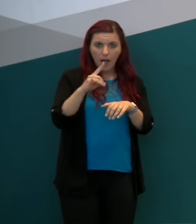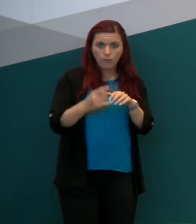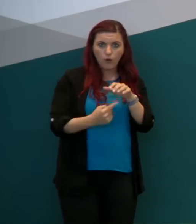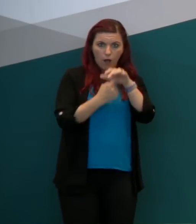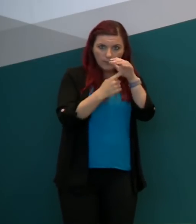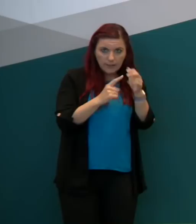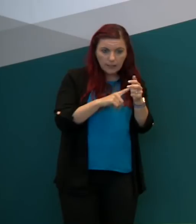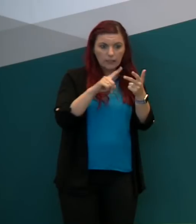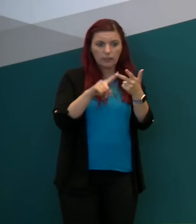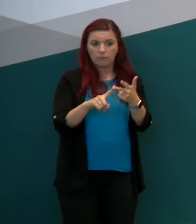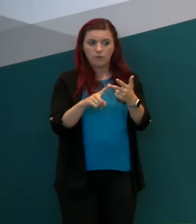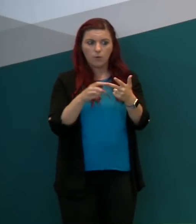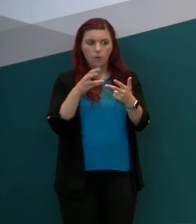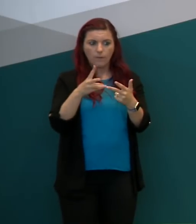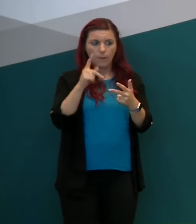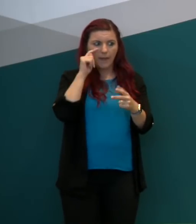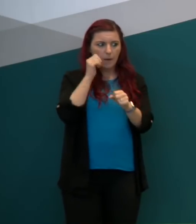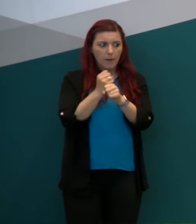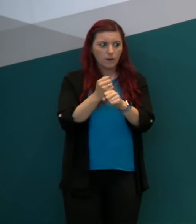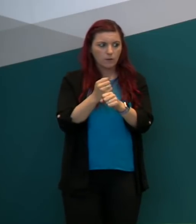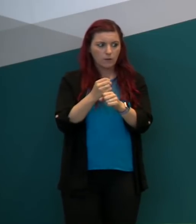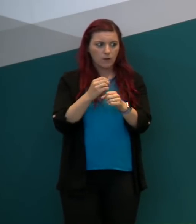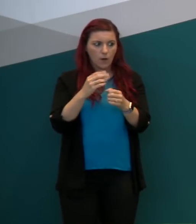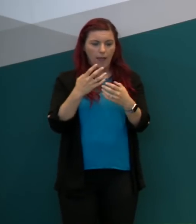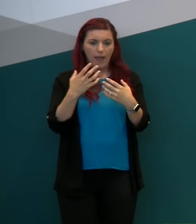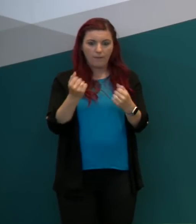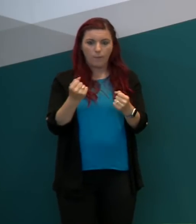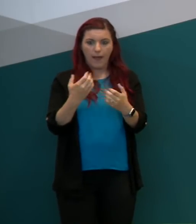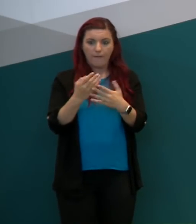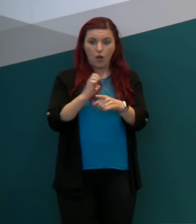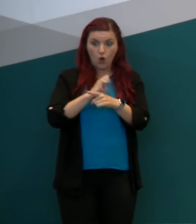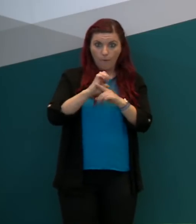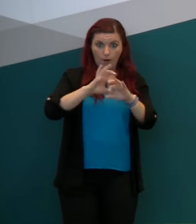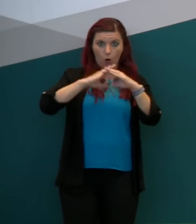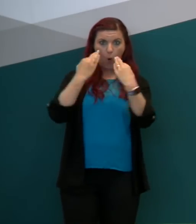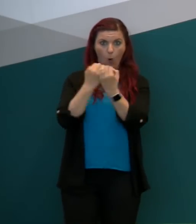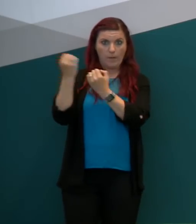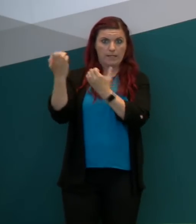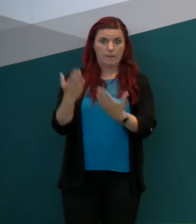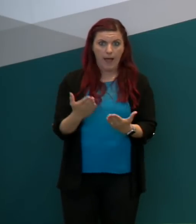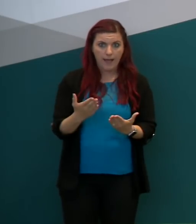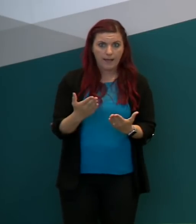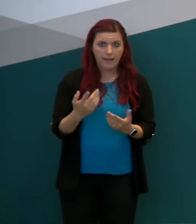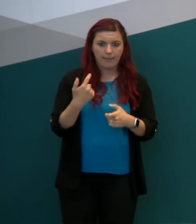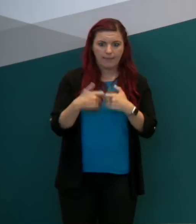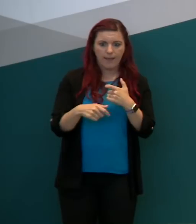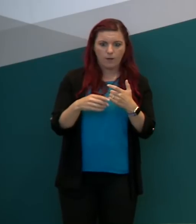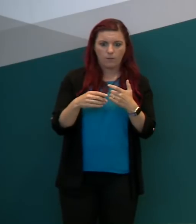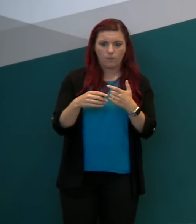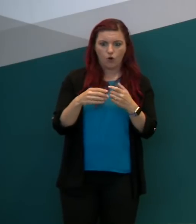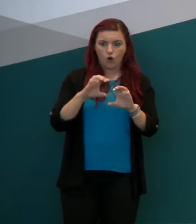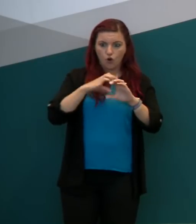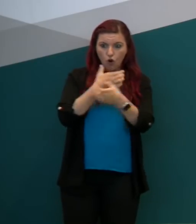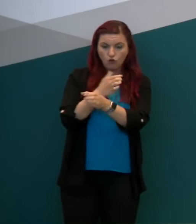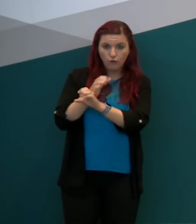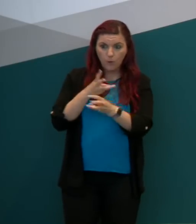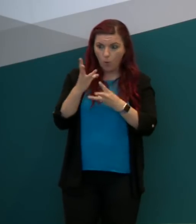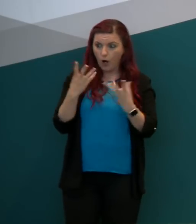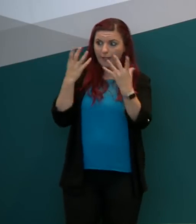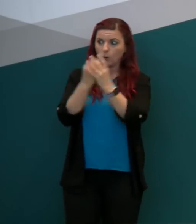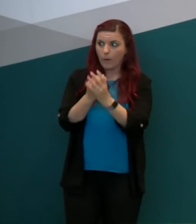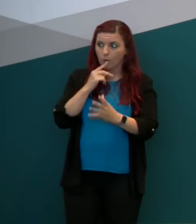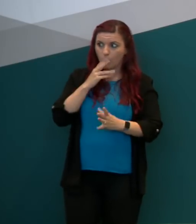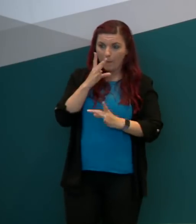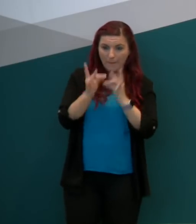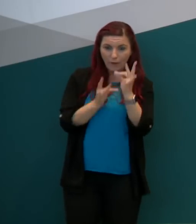of, so getting to a situation where we have sufficient in the way of global supply, and countries cooperating with each other in both the manufacture and